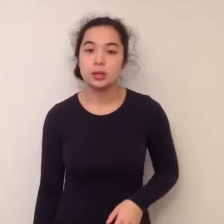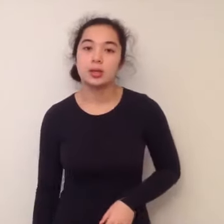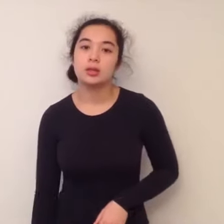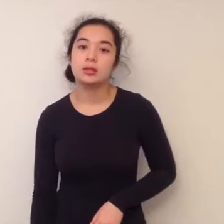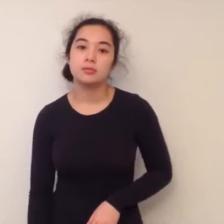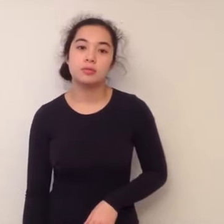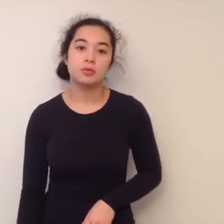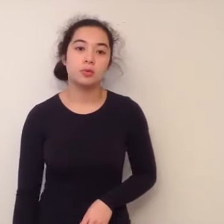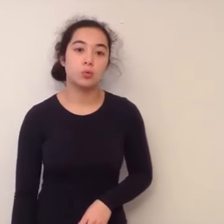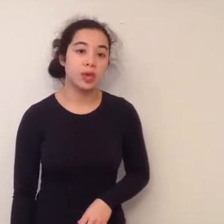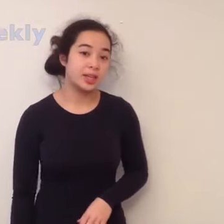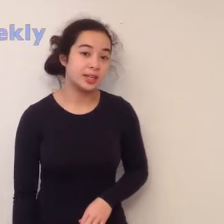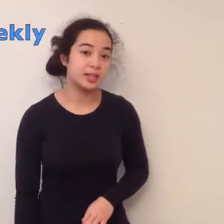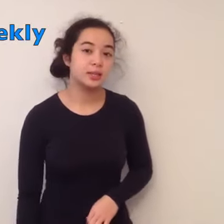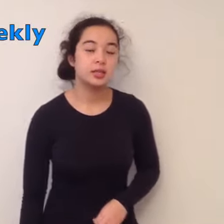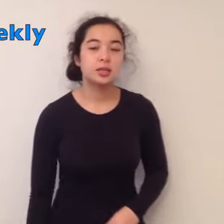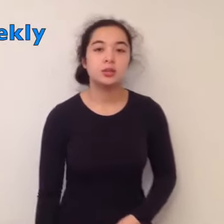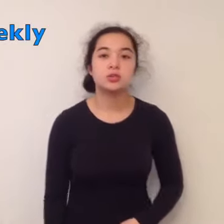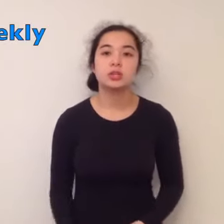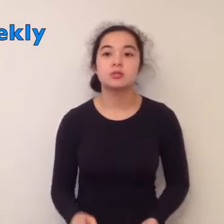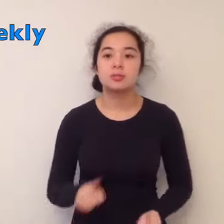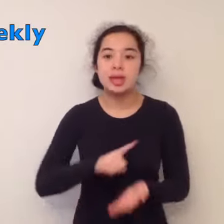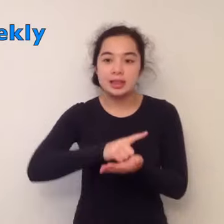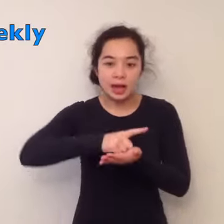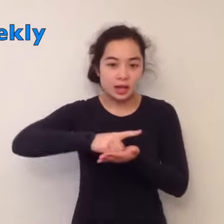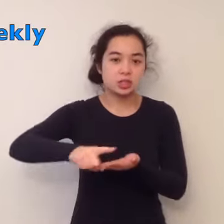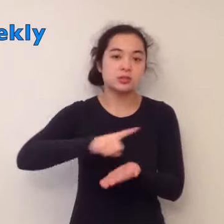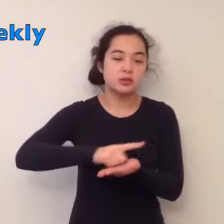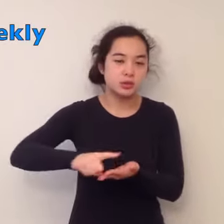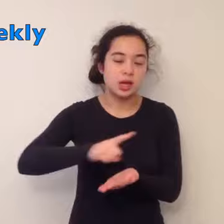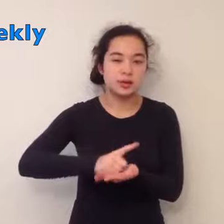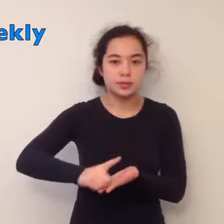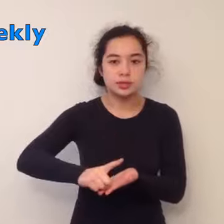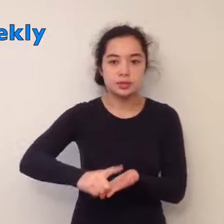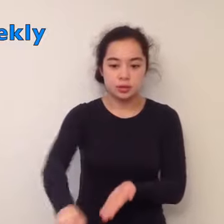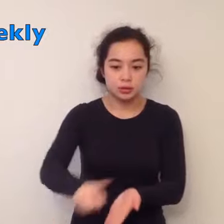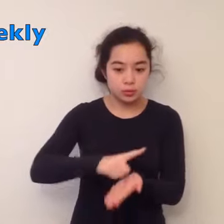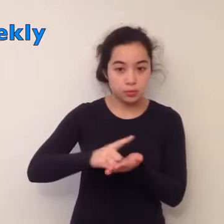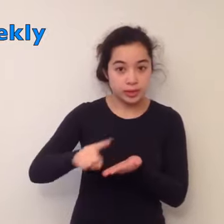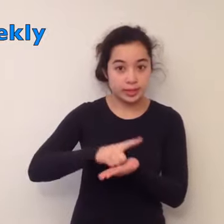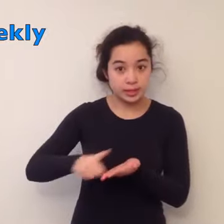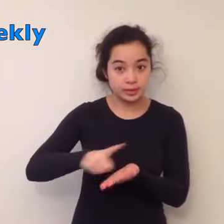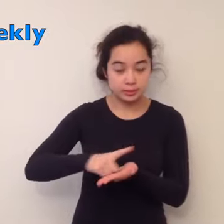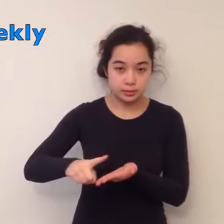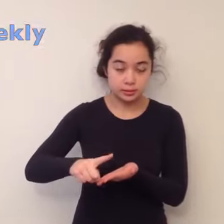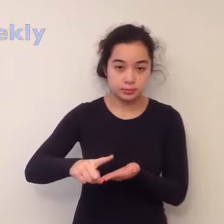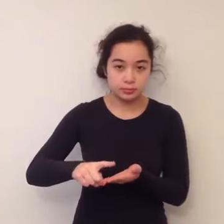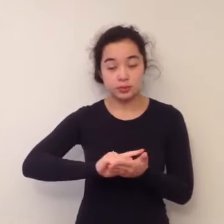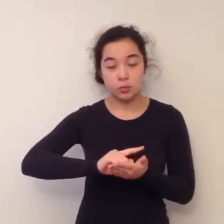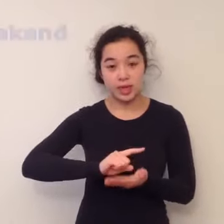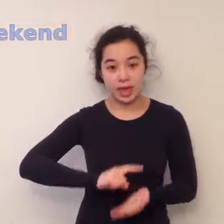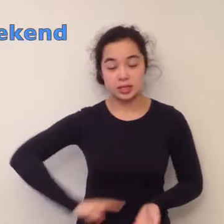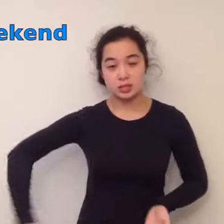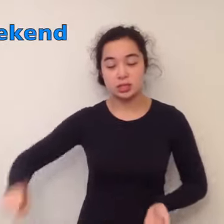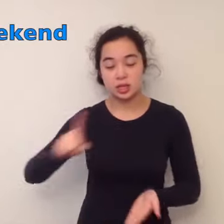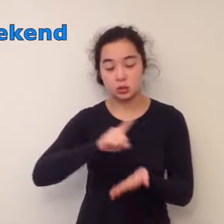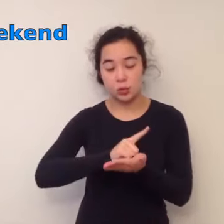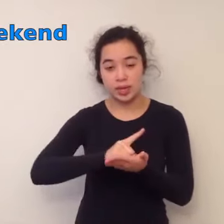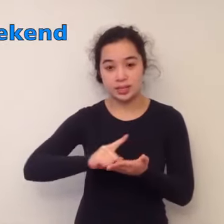And then for weekly, you just repeat that action a few times. So, weekly. For weekend, you take your week sign